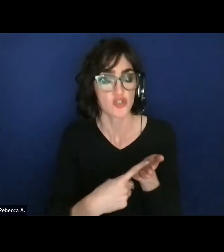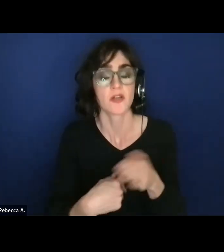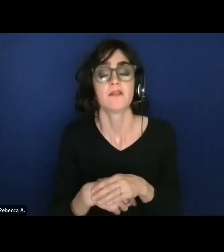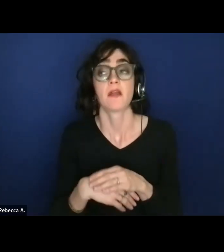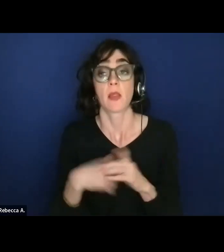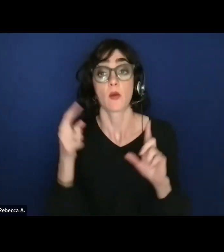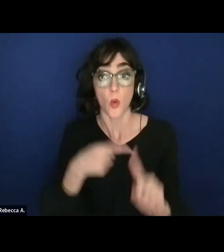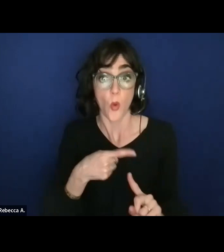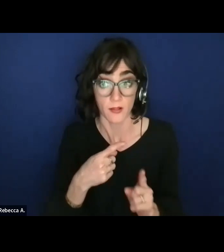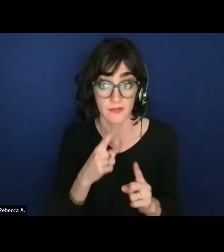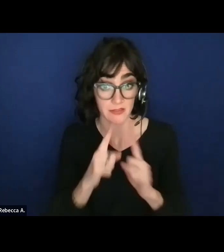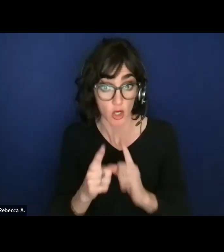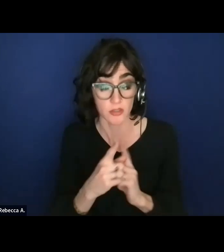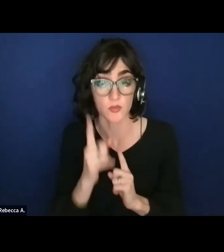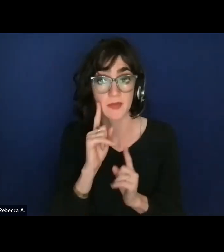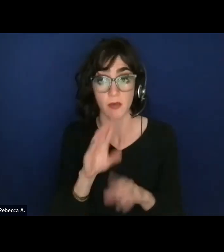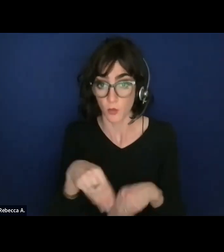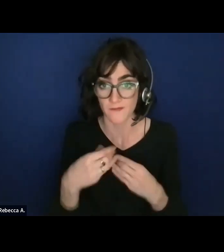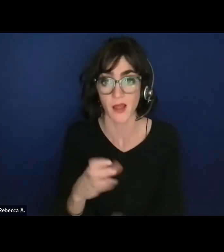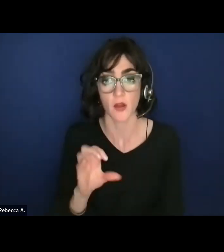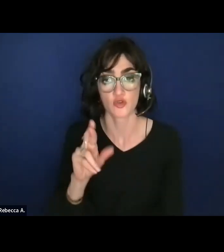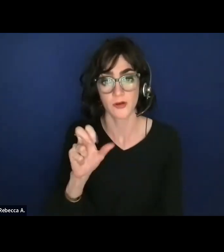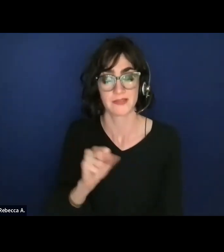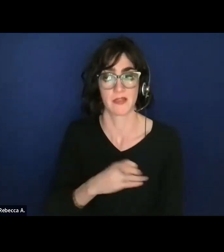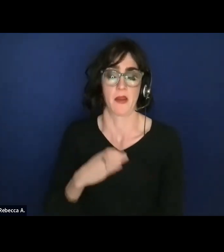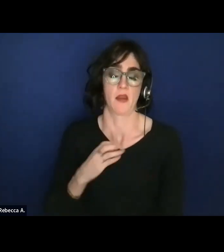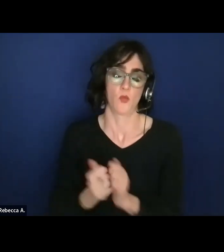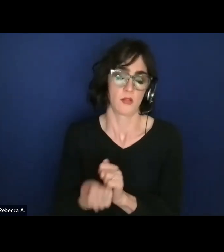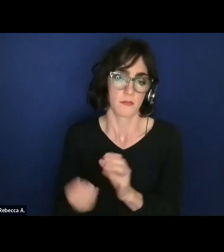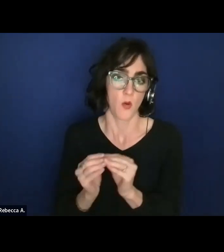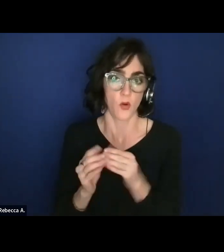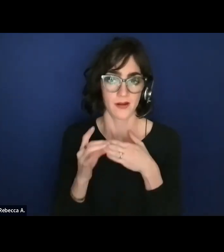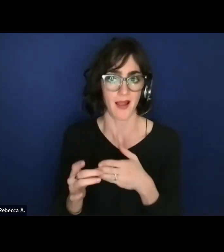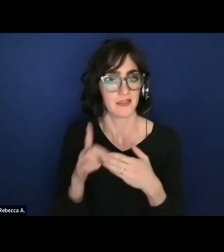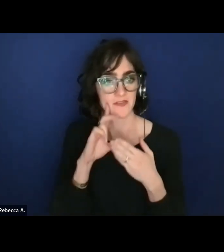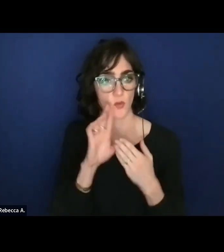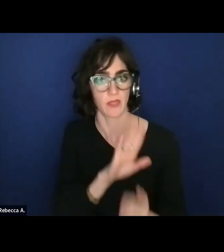discussions would be to provide the CRIS committee with some guidance for their deliberations.